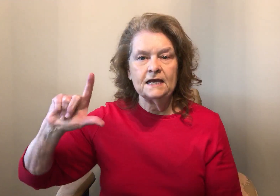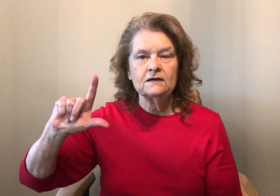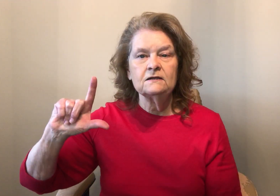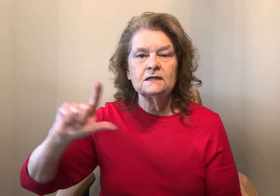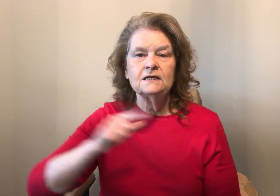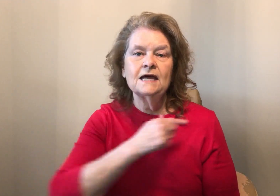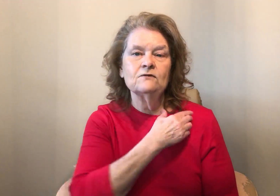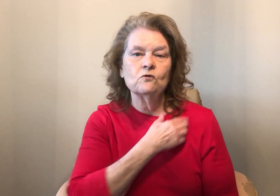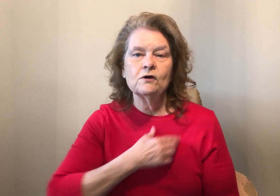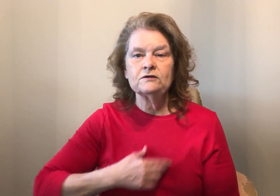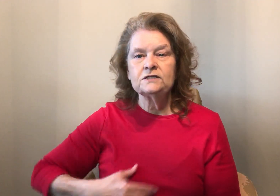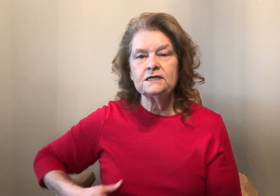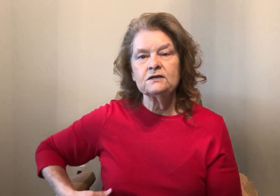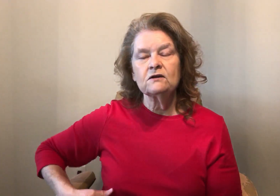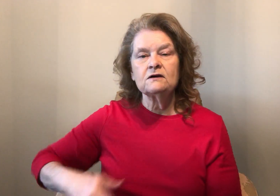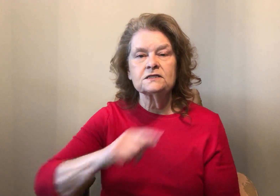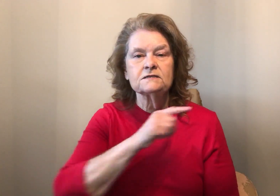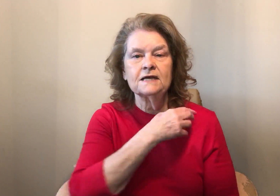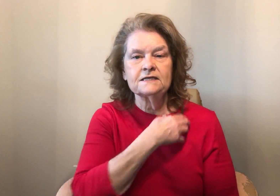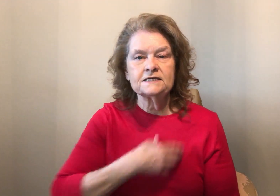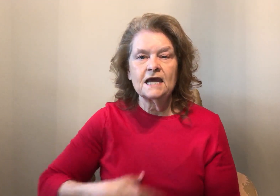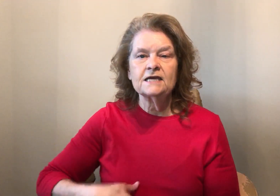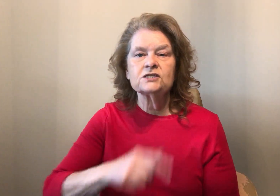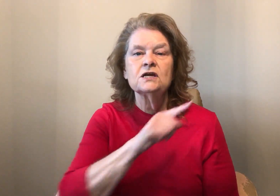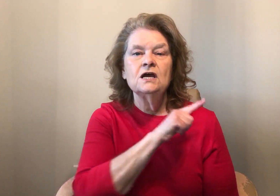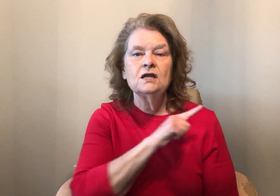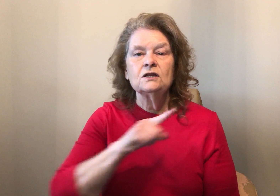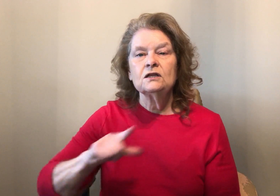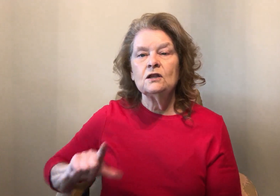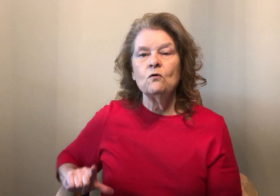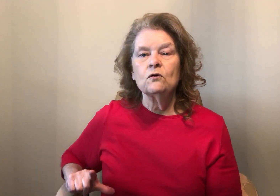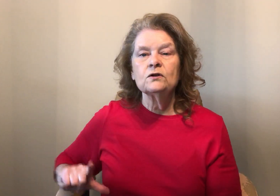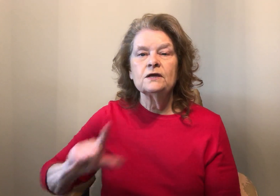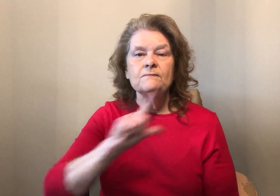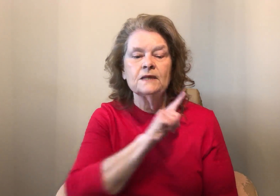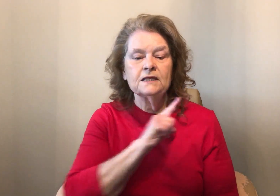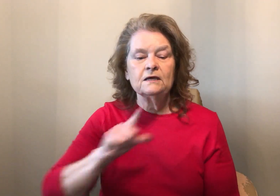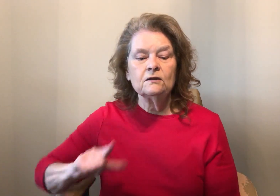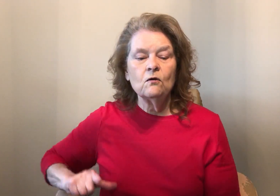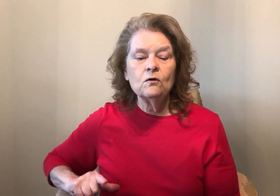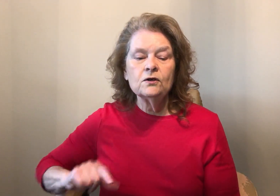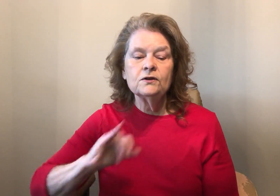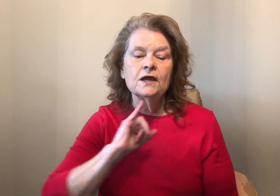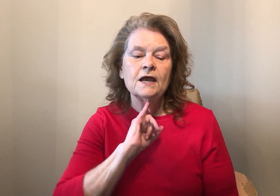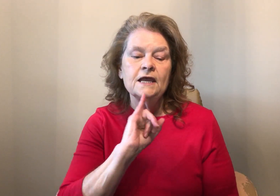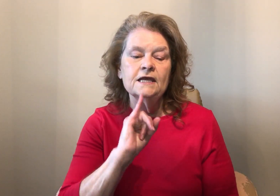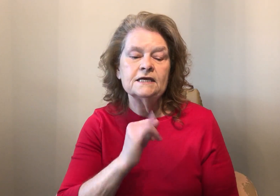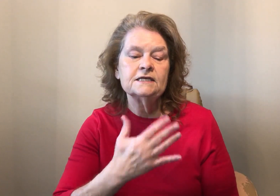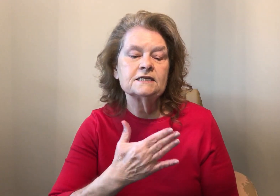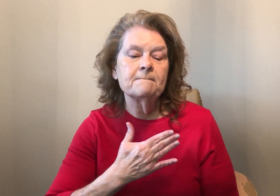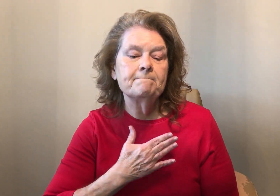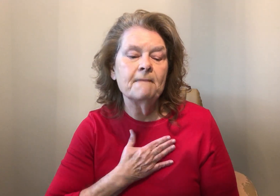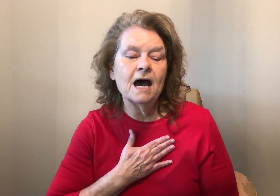L, like royalty across, like the sash, Lord. The Lord is